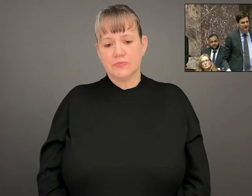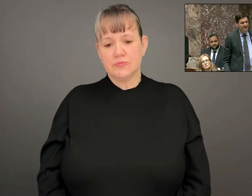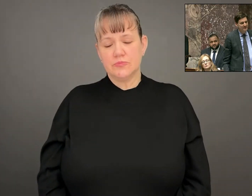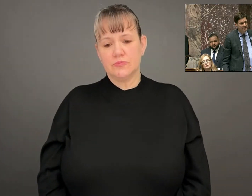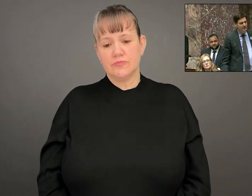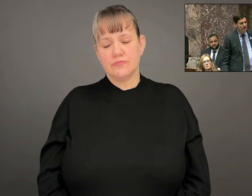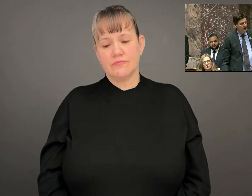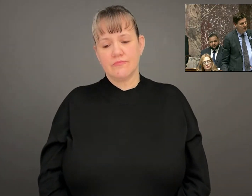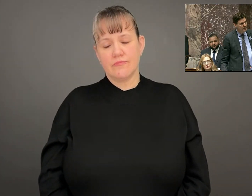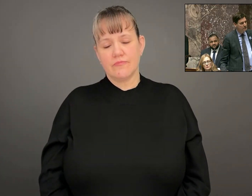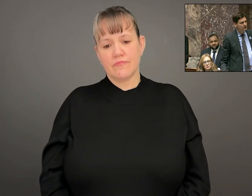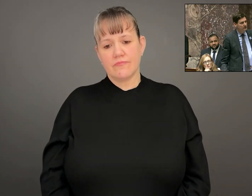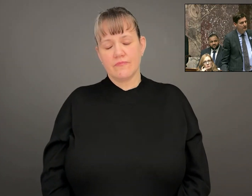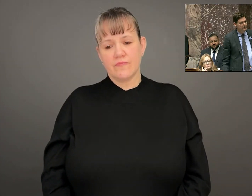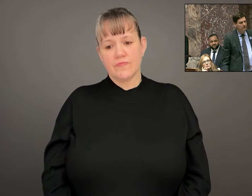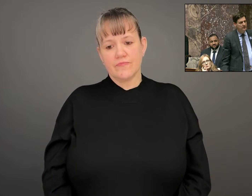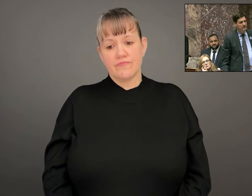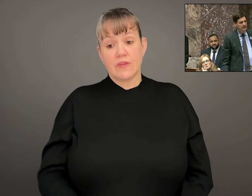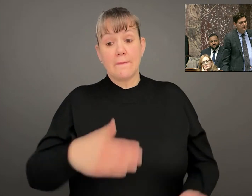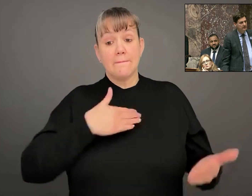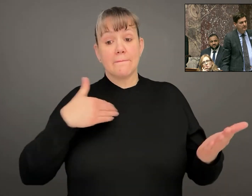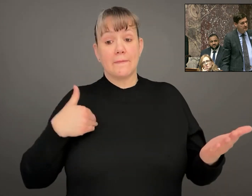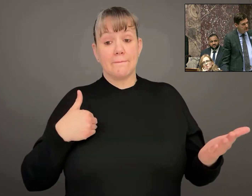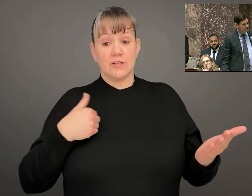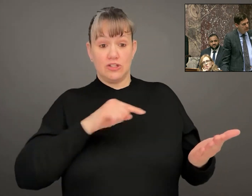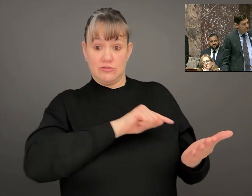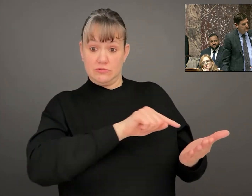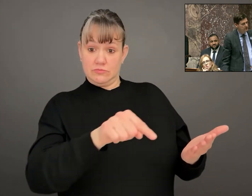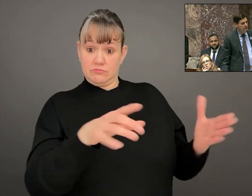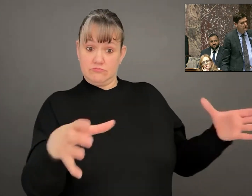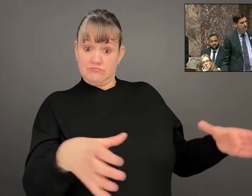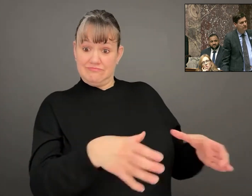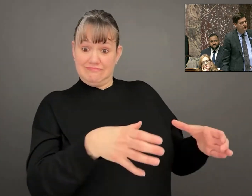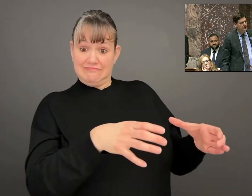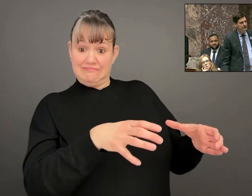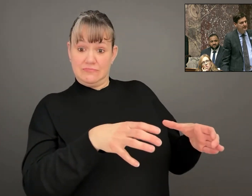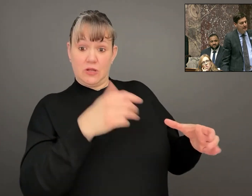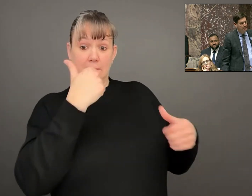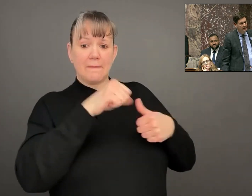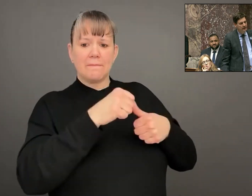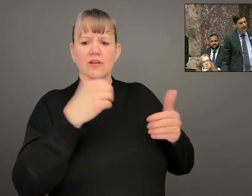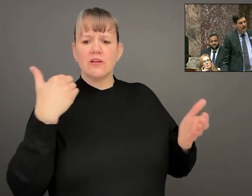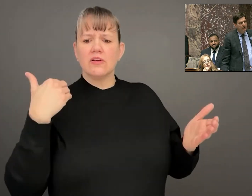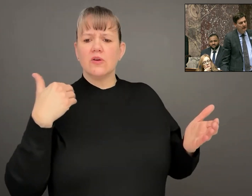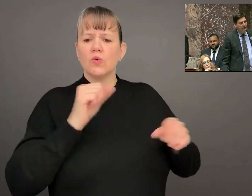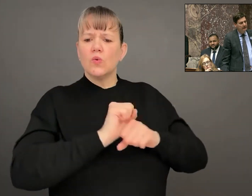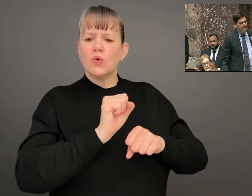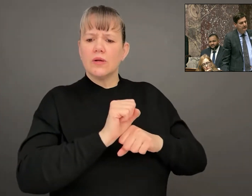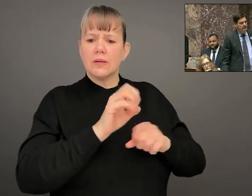Members opposite may recall, I'm not sure, I worked at the BC Civil Liberties Association for a period of time.